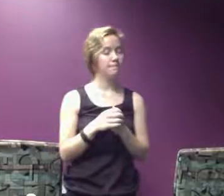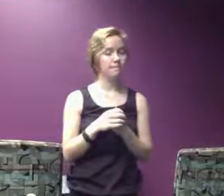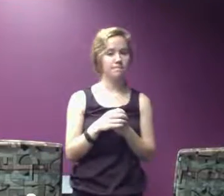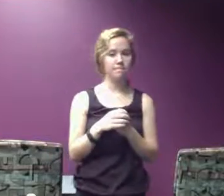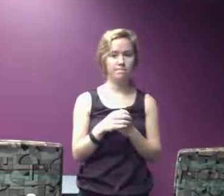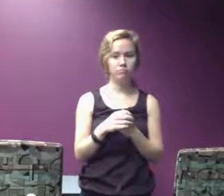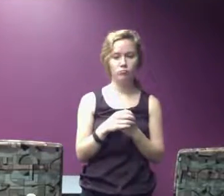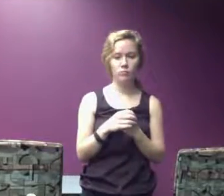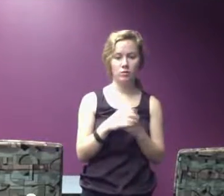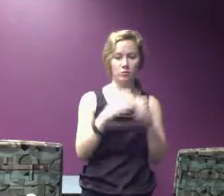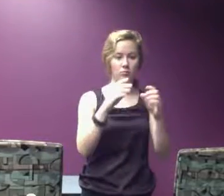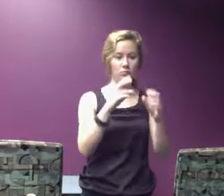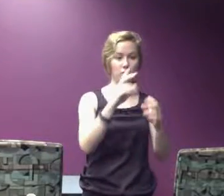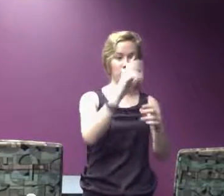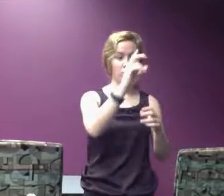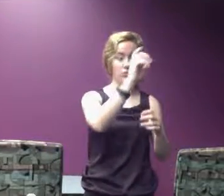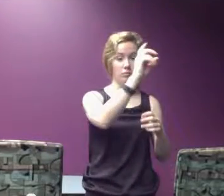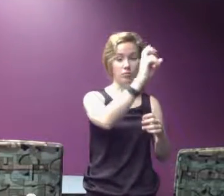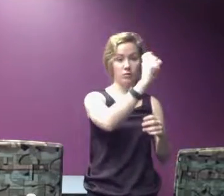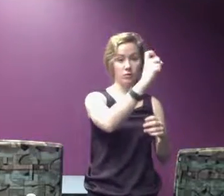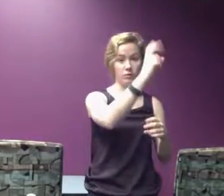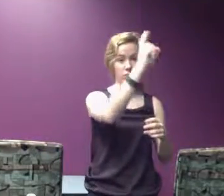is x squared